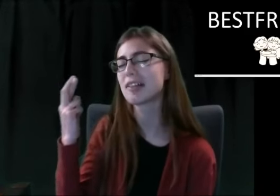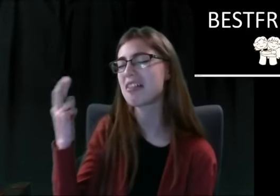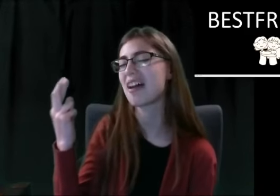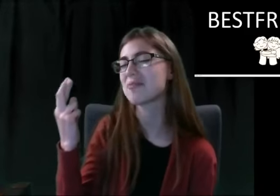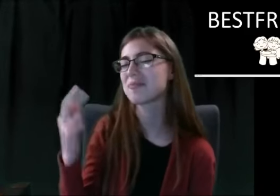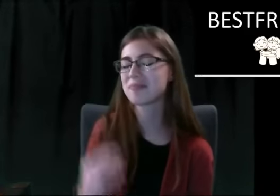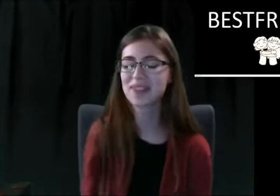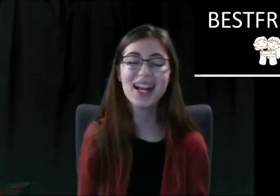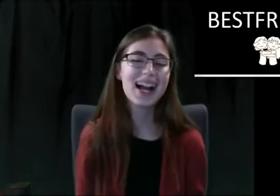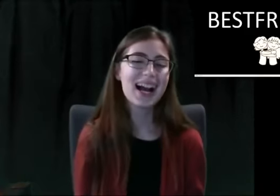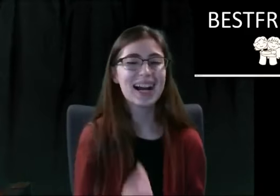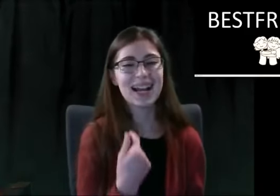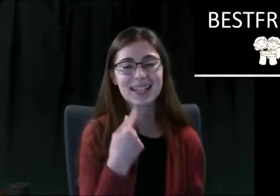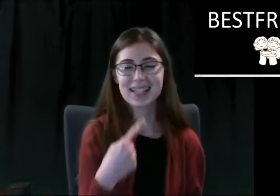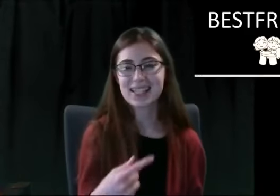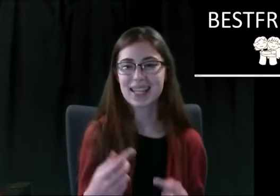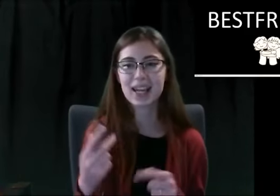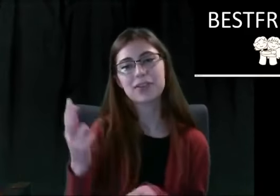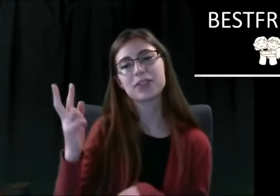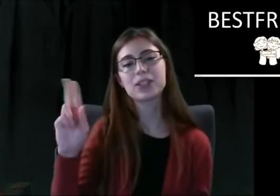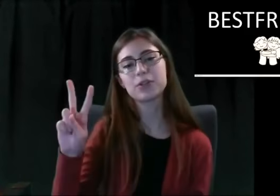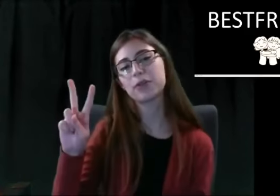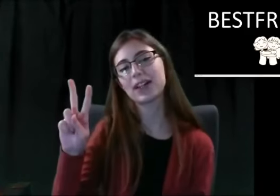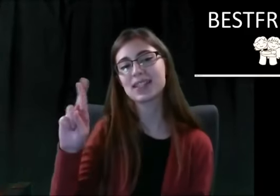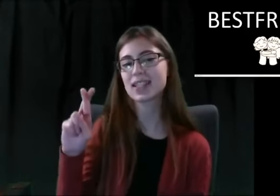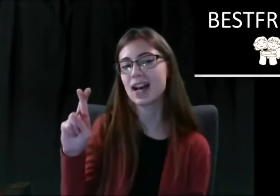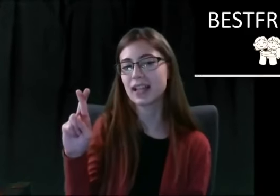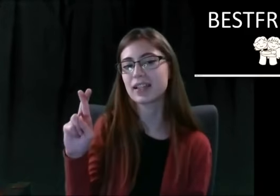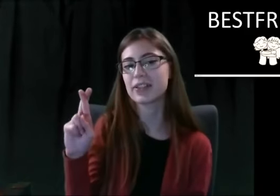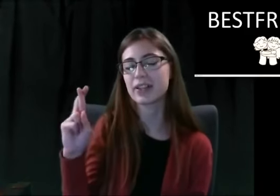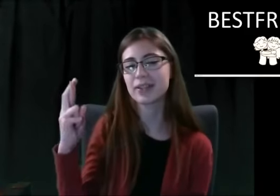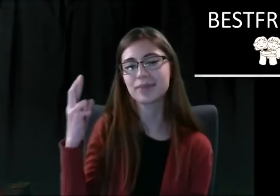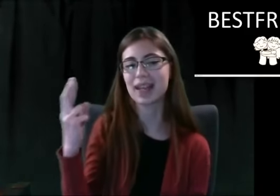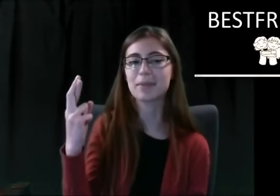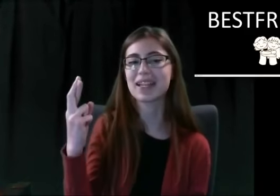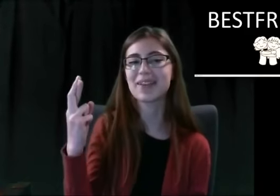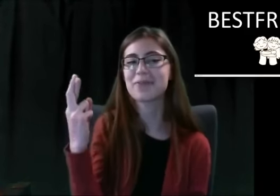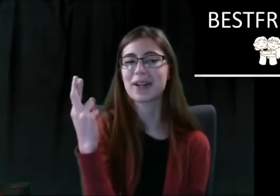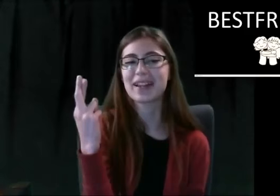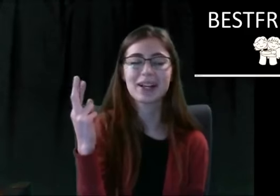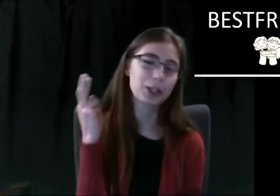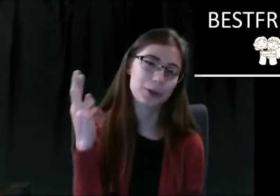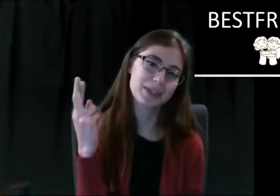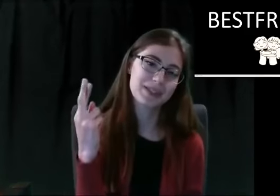That. I like to think of the 2 friends hugging each other and being very close.